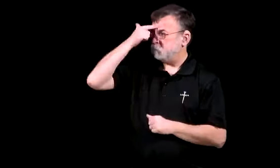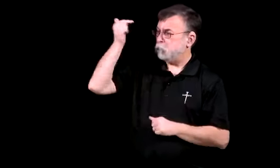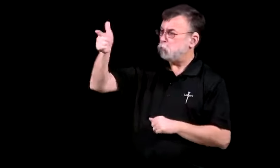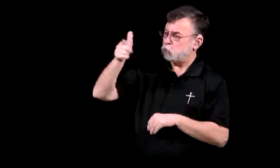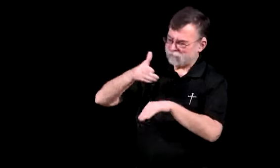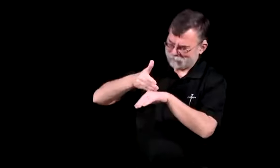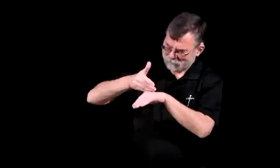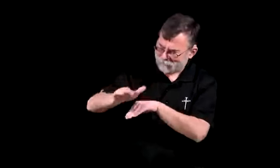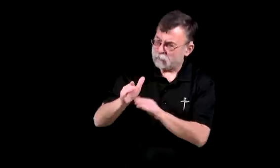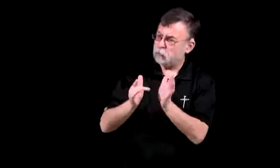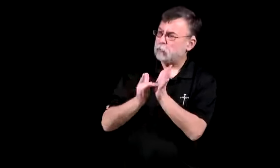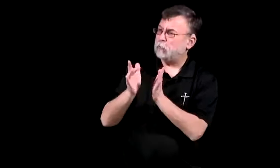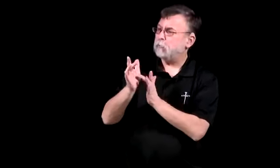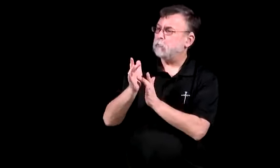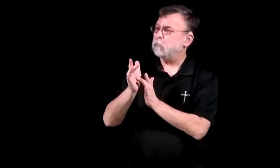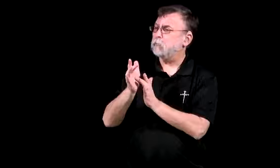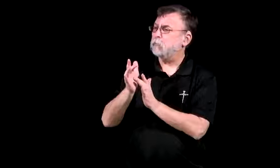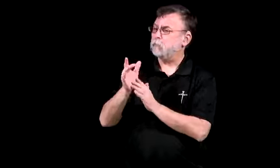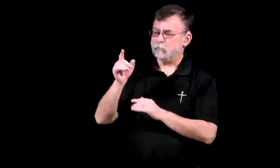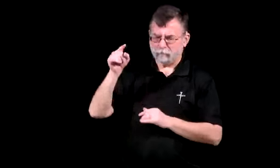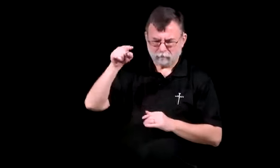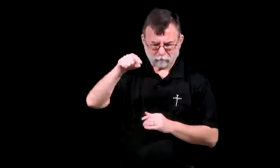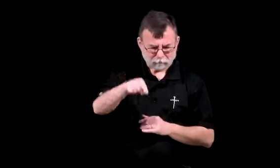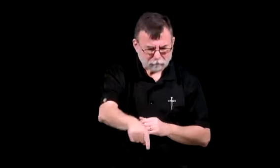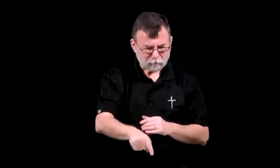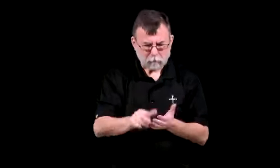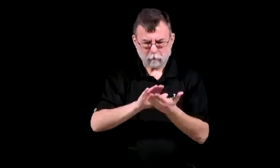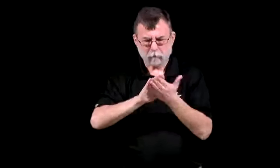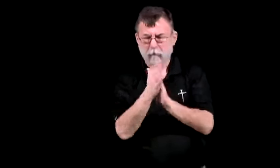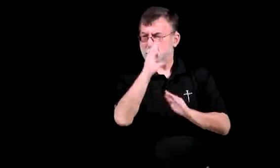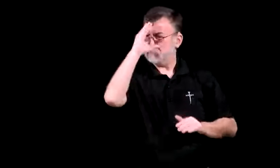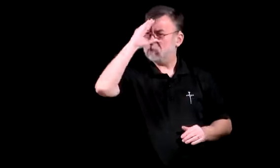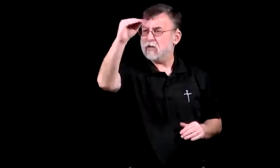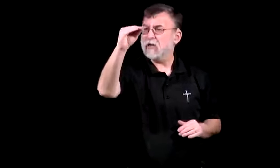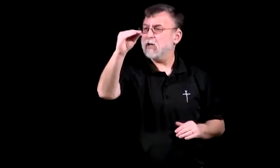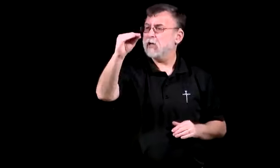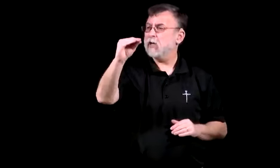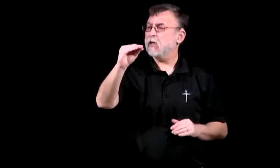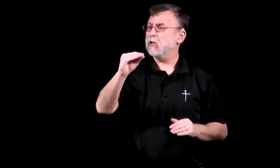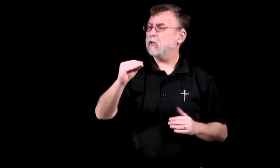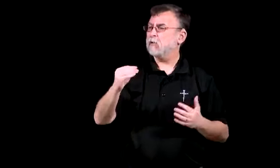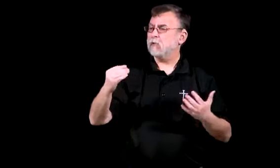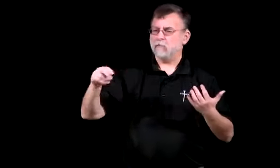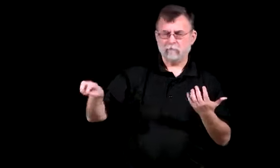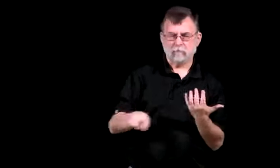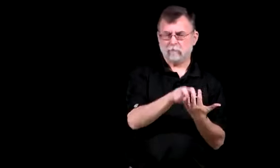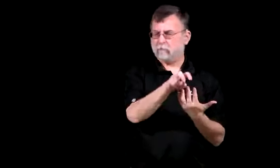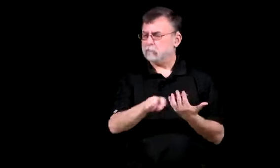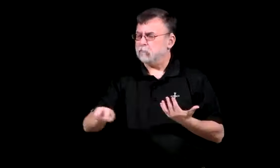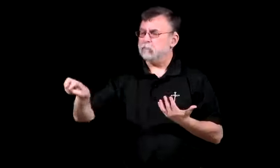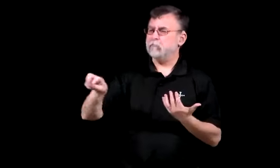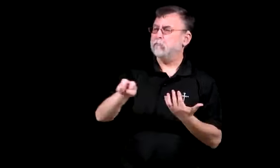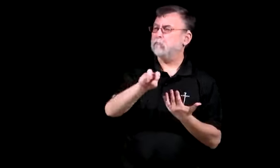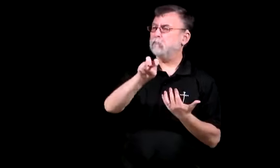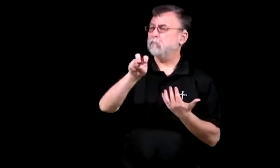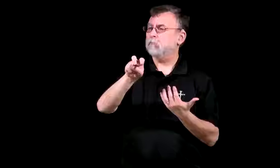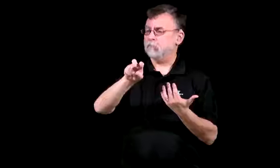is for us because you sent your son Jesus to come down to earth, to become man, and to walk the journey